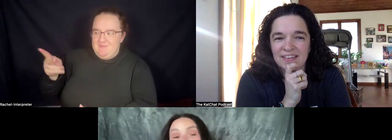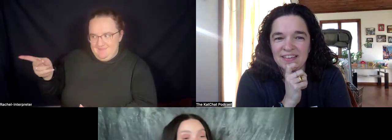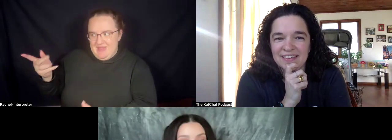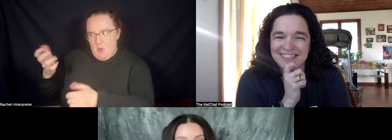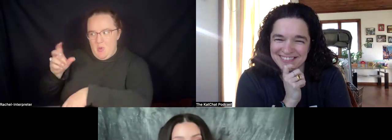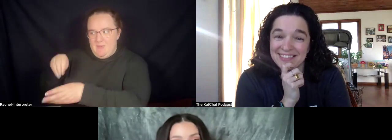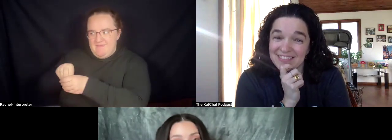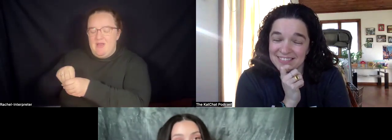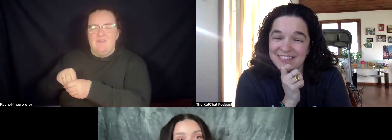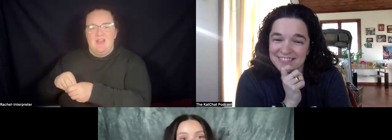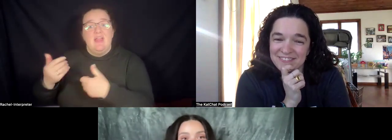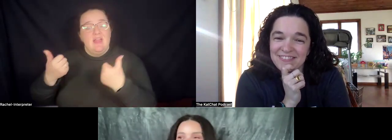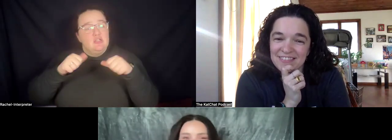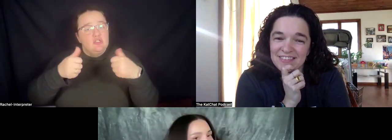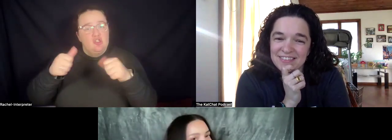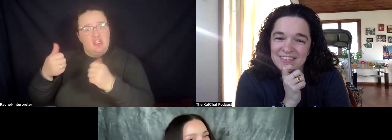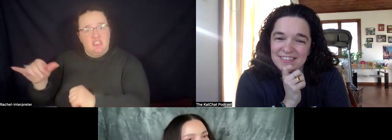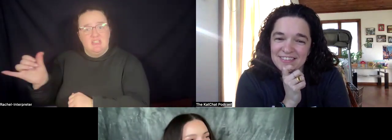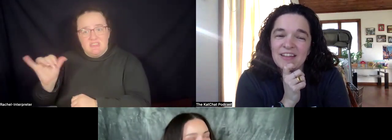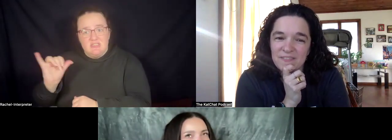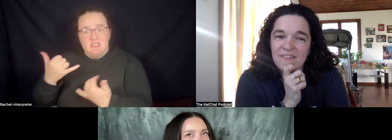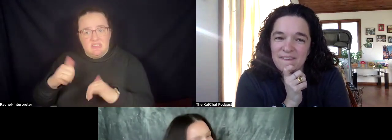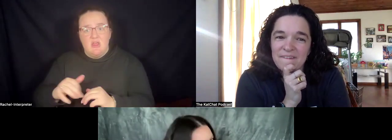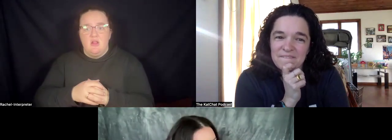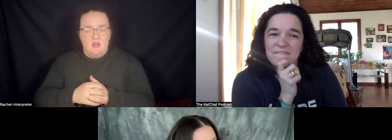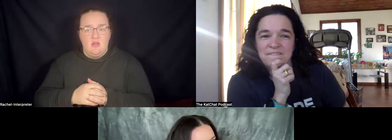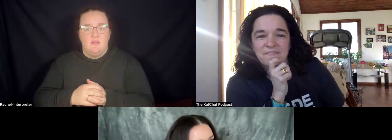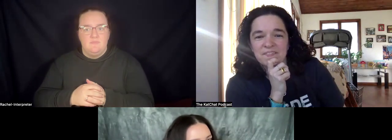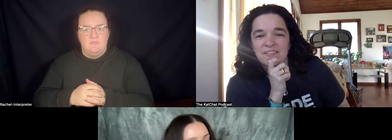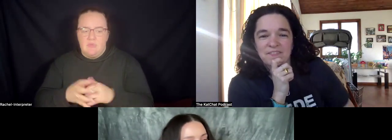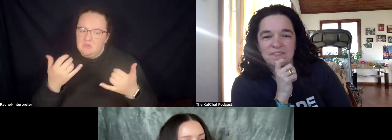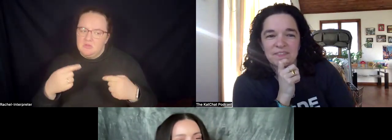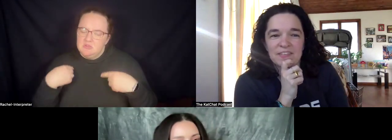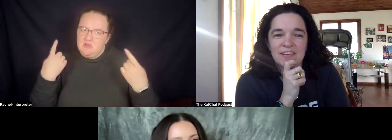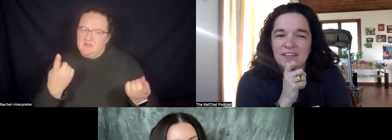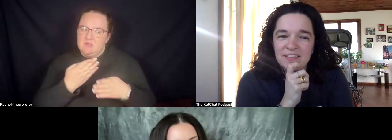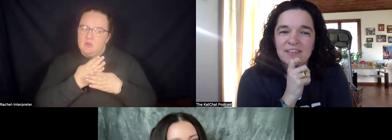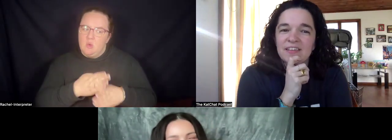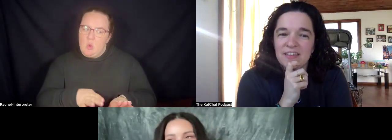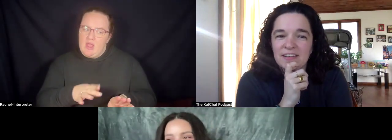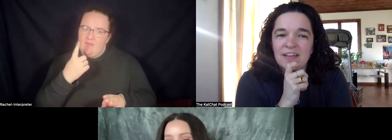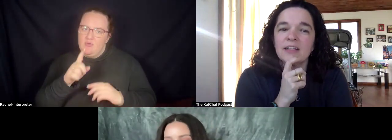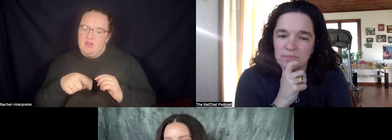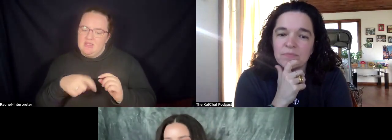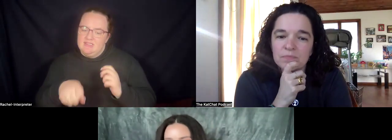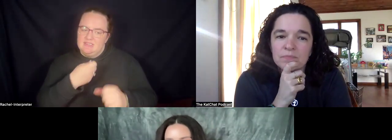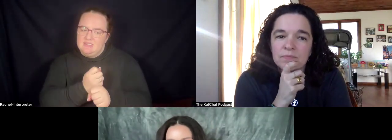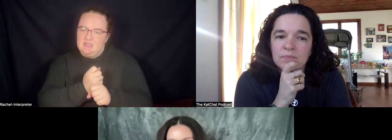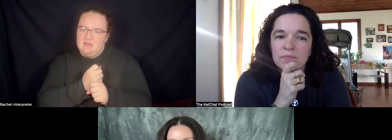also auditioning. So the audition, it's been pretty quiet for the year so far. I think